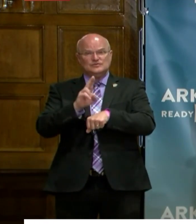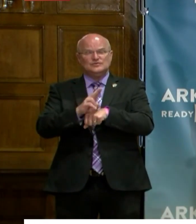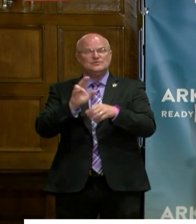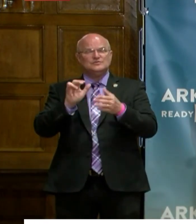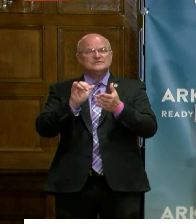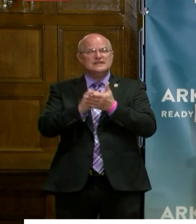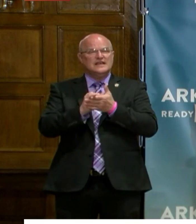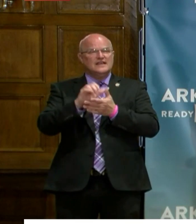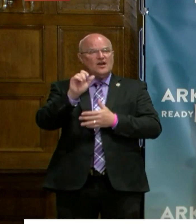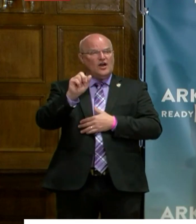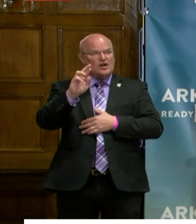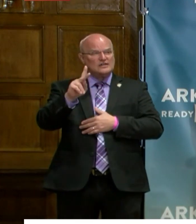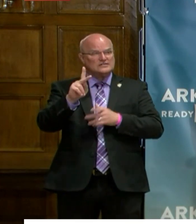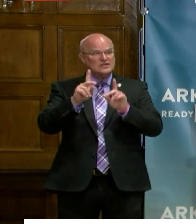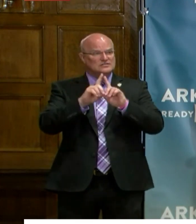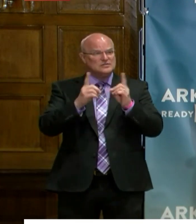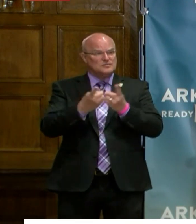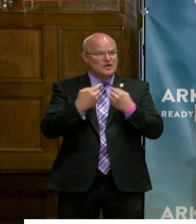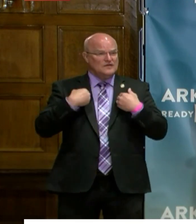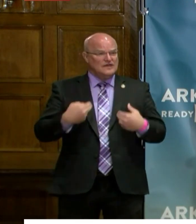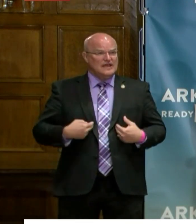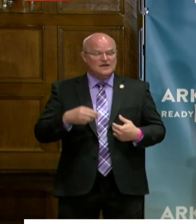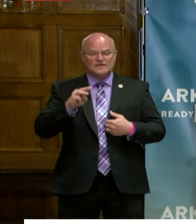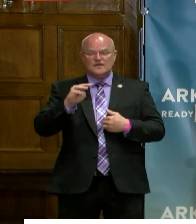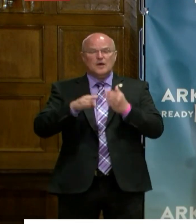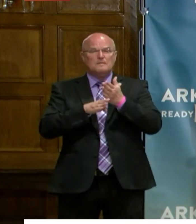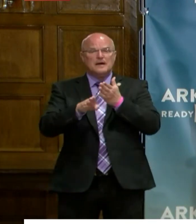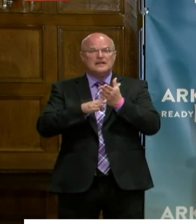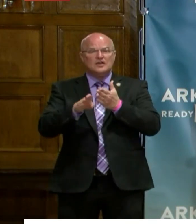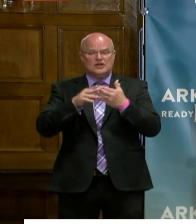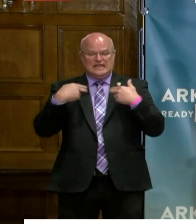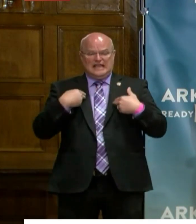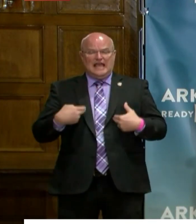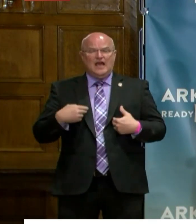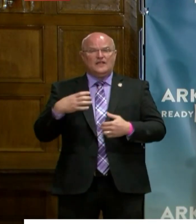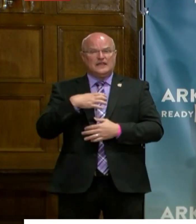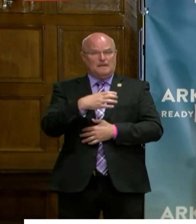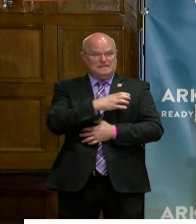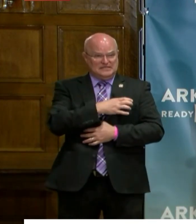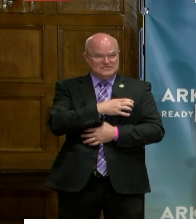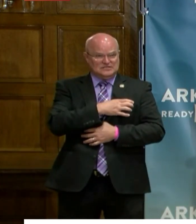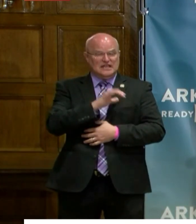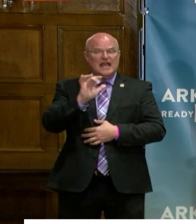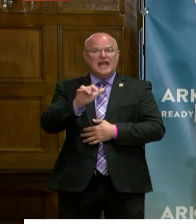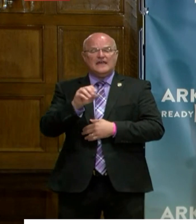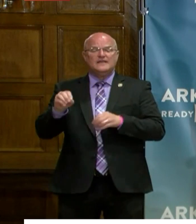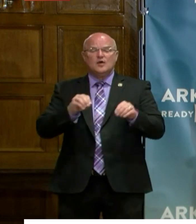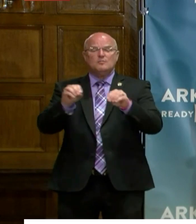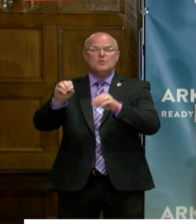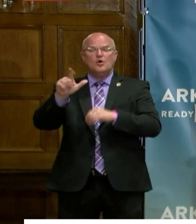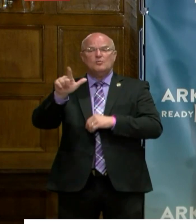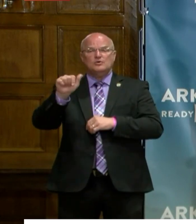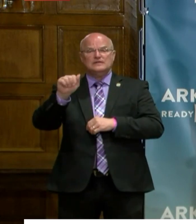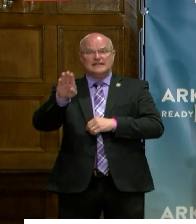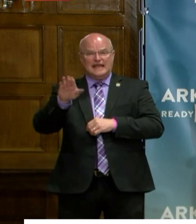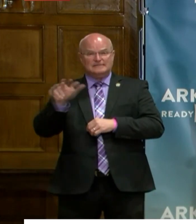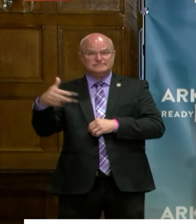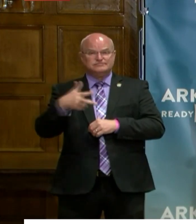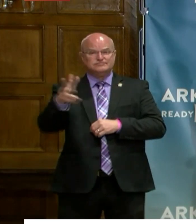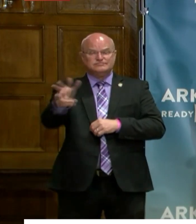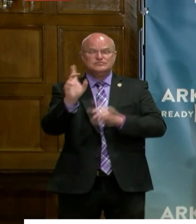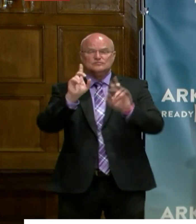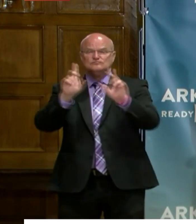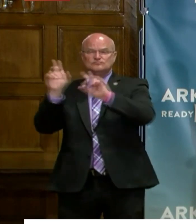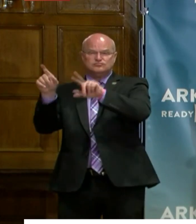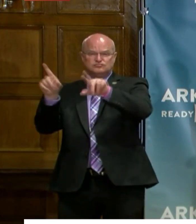the Arkansas Department of Health Minority Health Commission and their mobile lab to